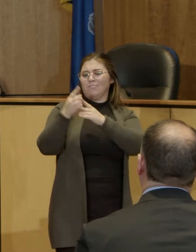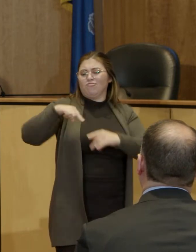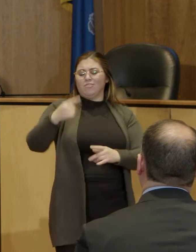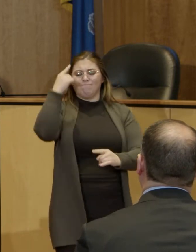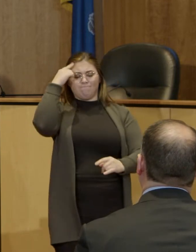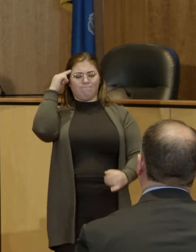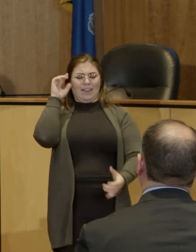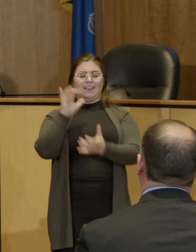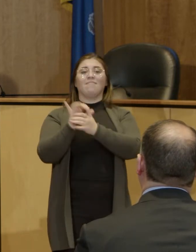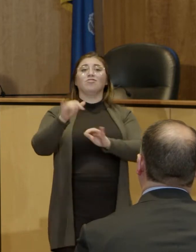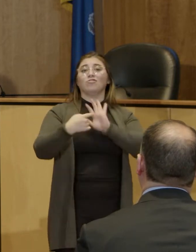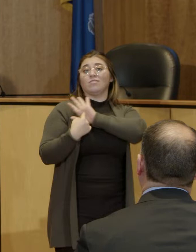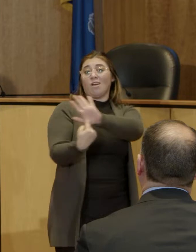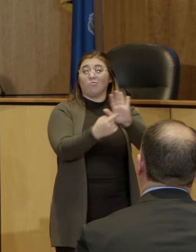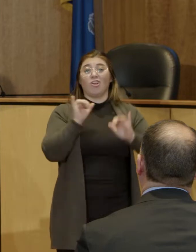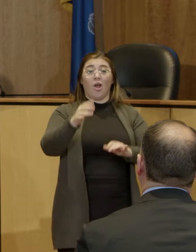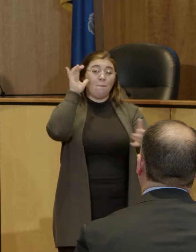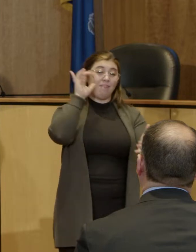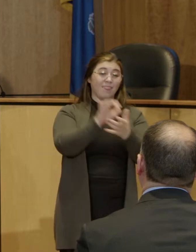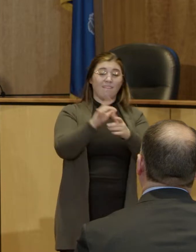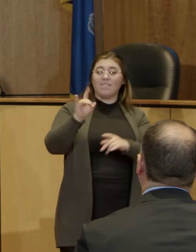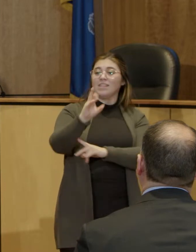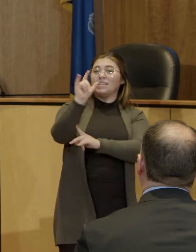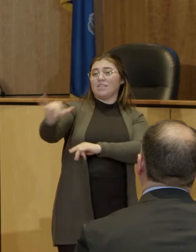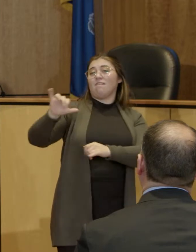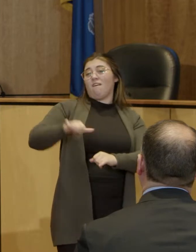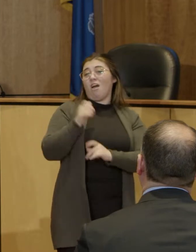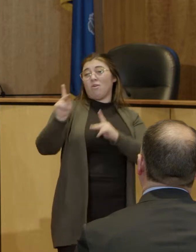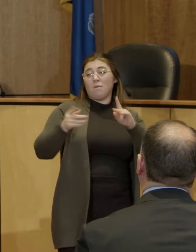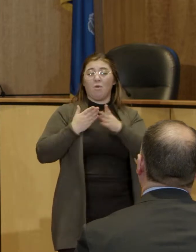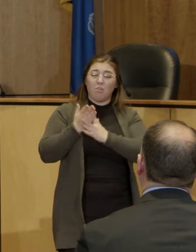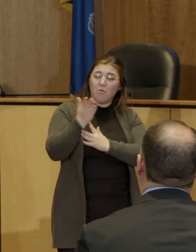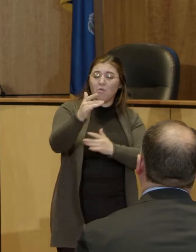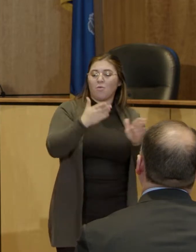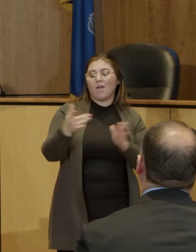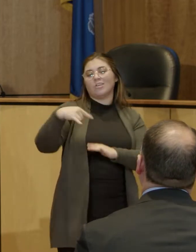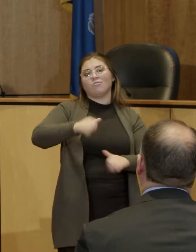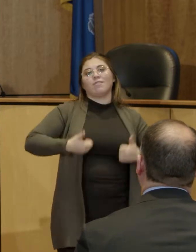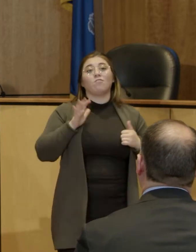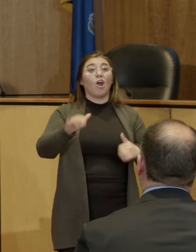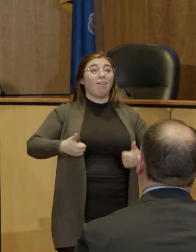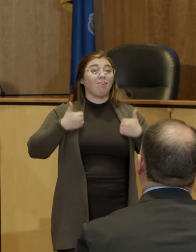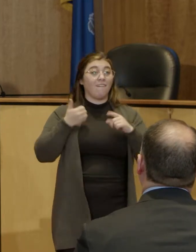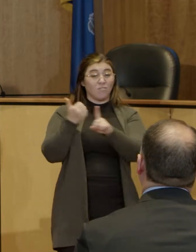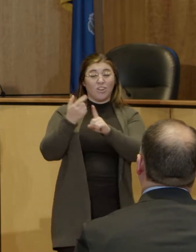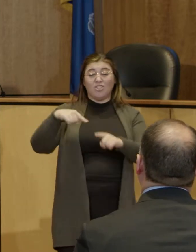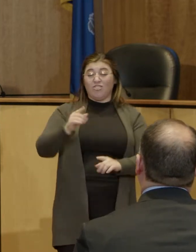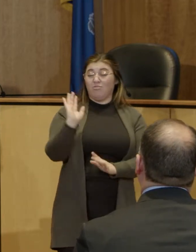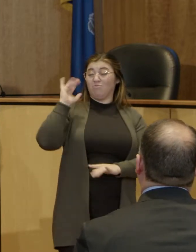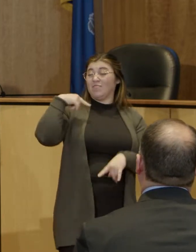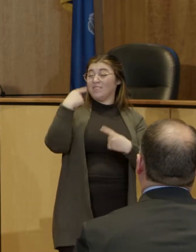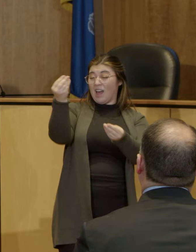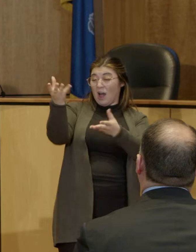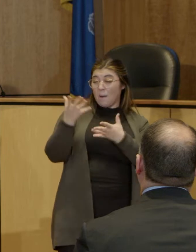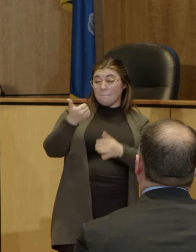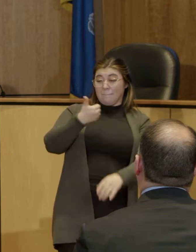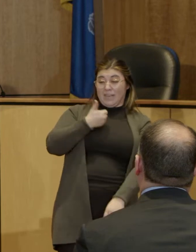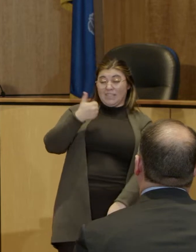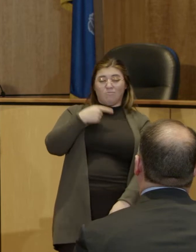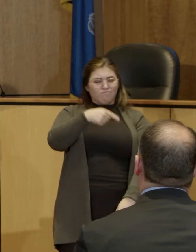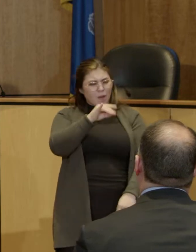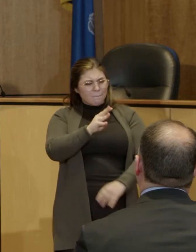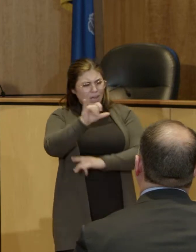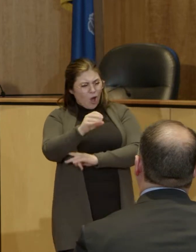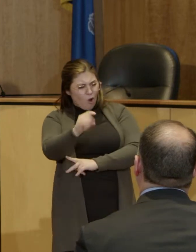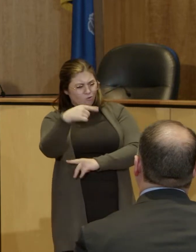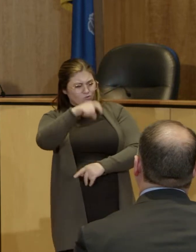she believed and demonstrated her belief in the dignity of others through the way she lived her life. She used to say to me, "Mijo, you should learn